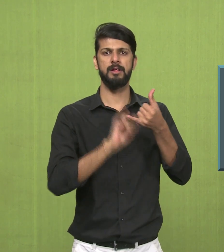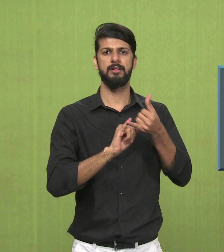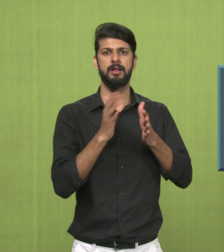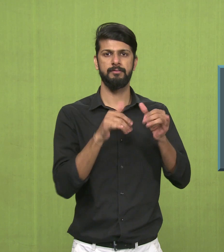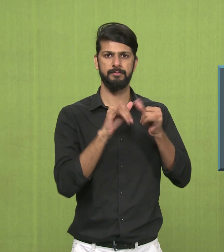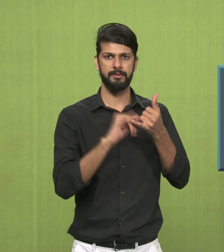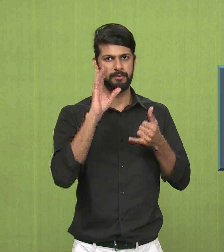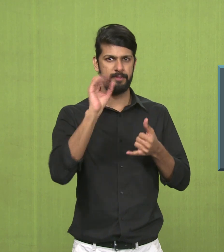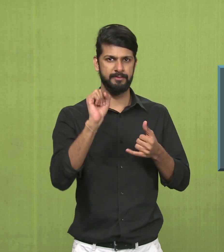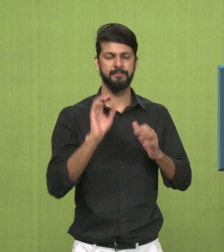Amrita Shergill.